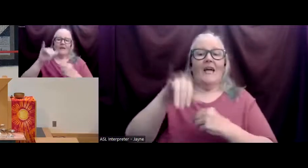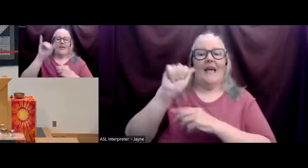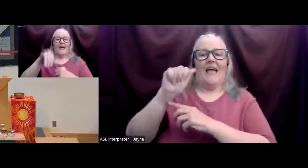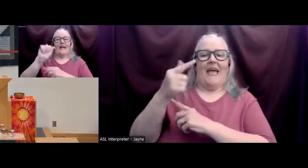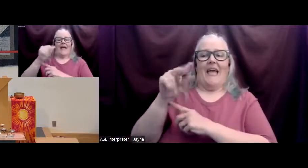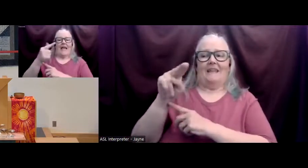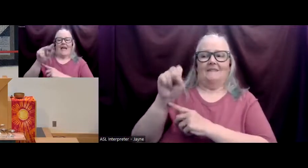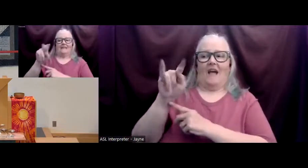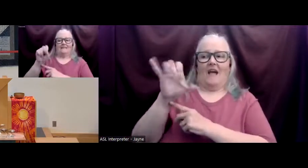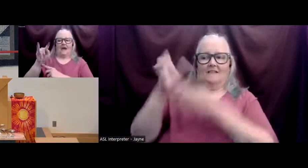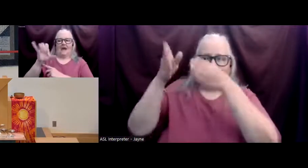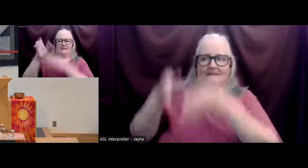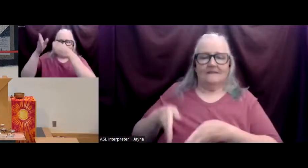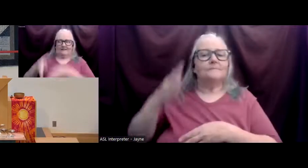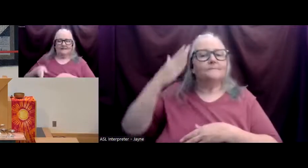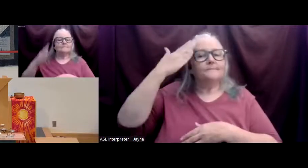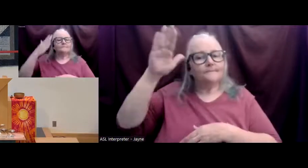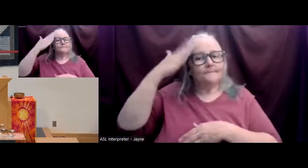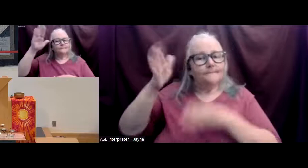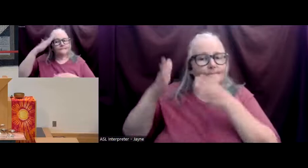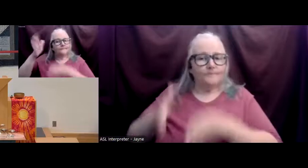An agnostic search for accountability,